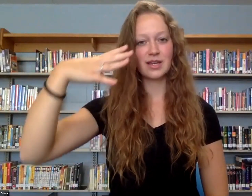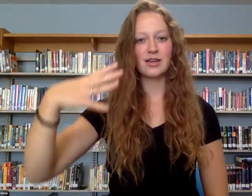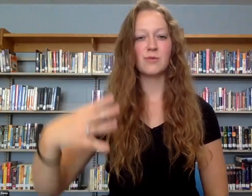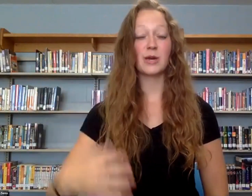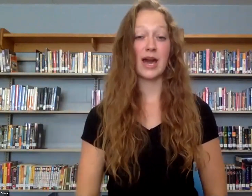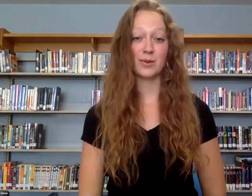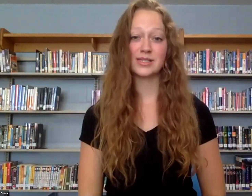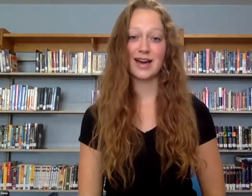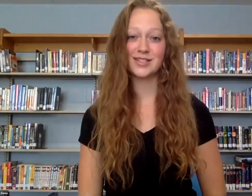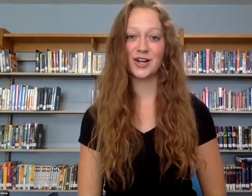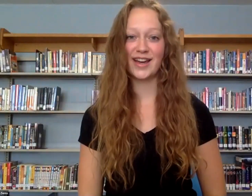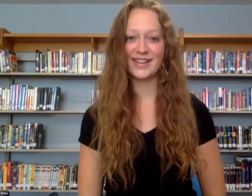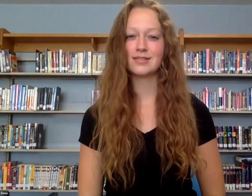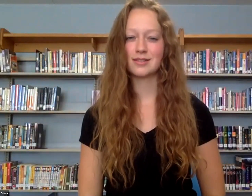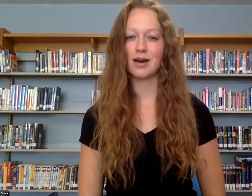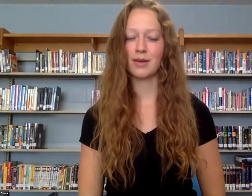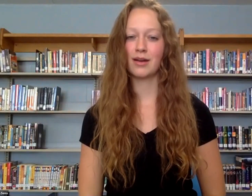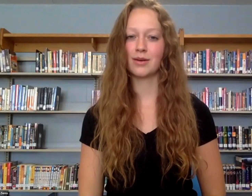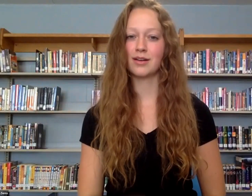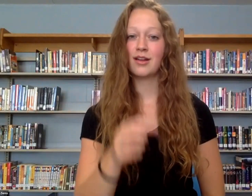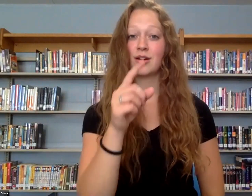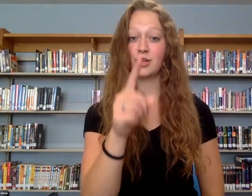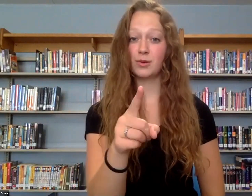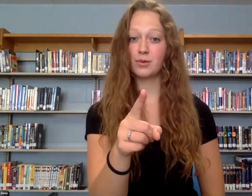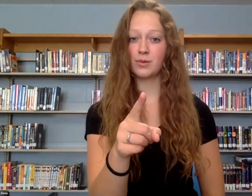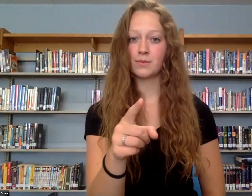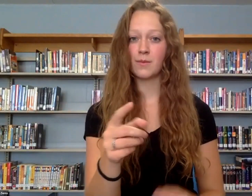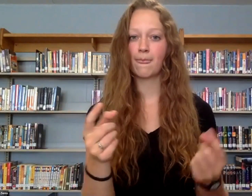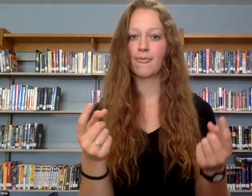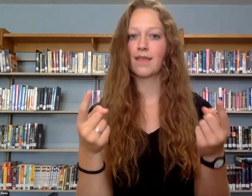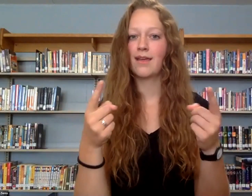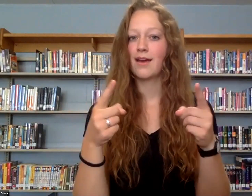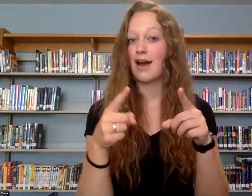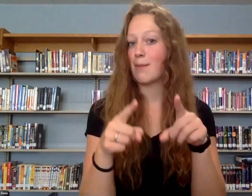you make me happy when skies are gray. Complicated one. You happen.